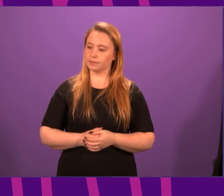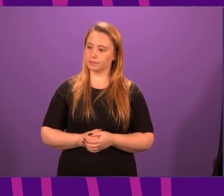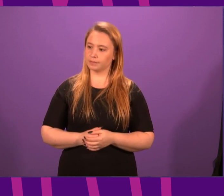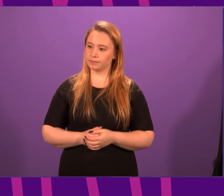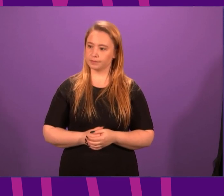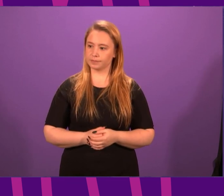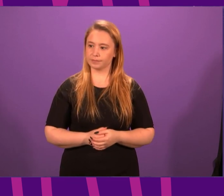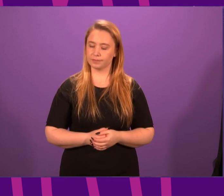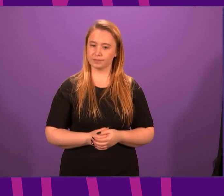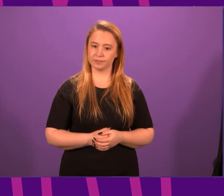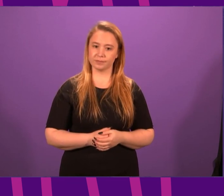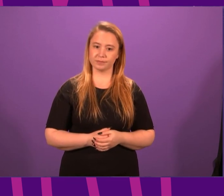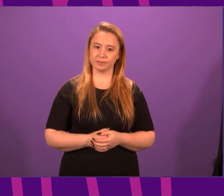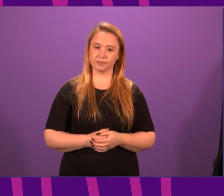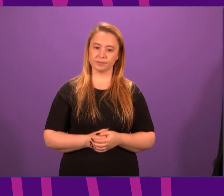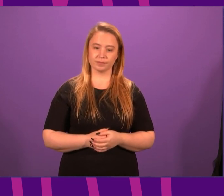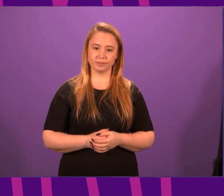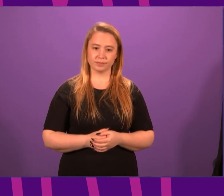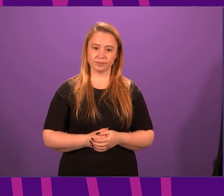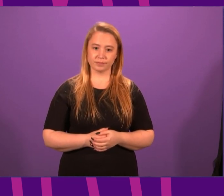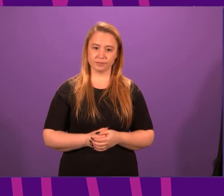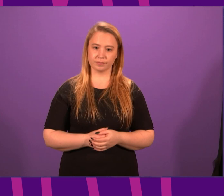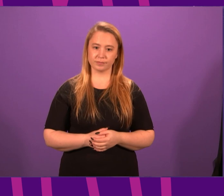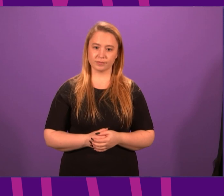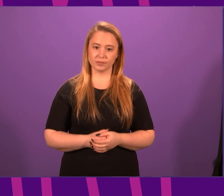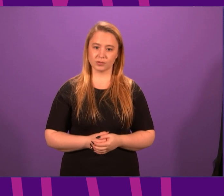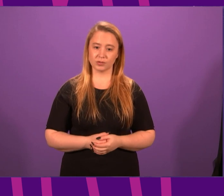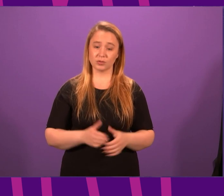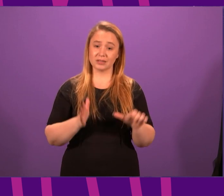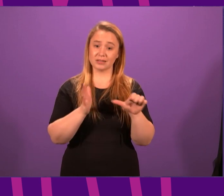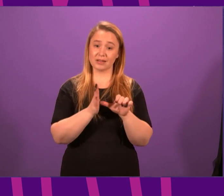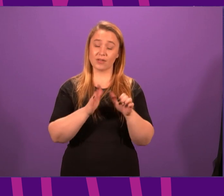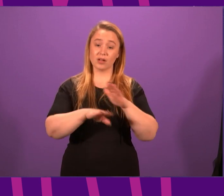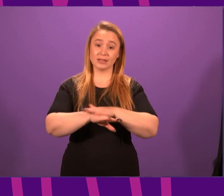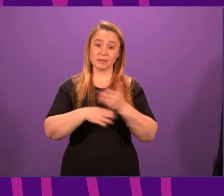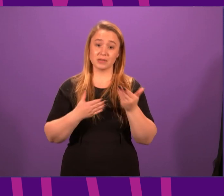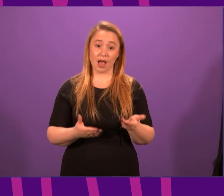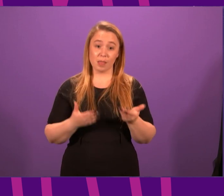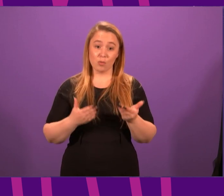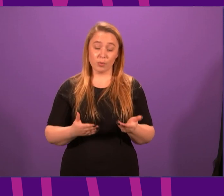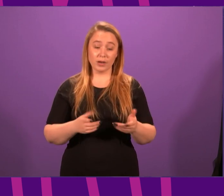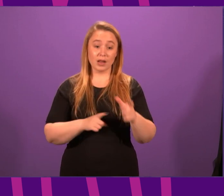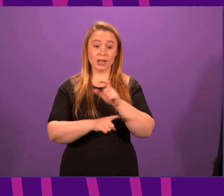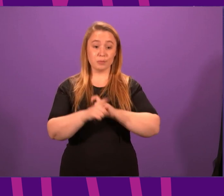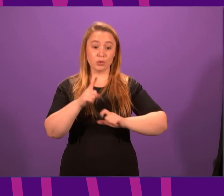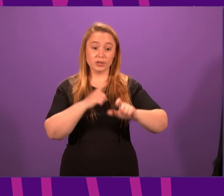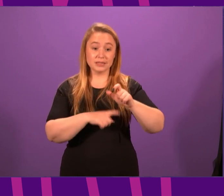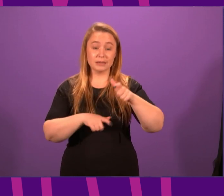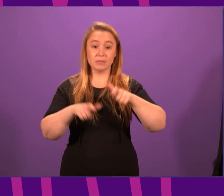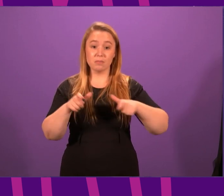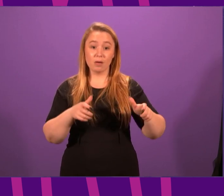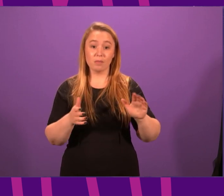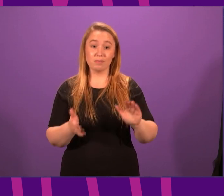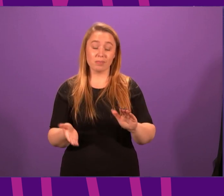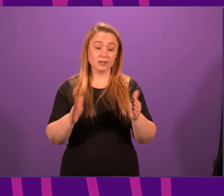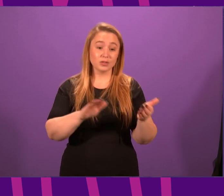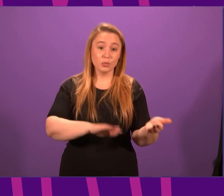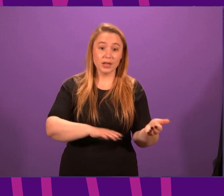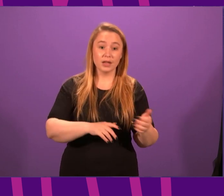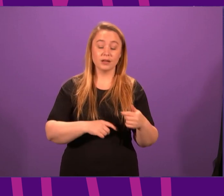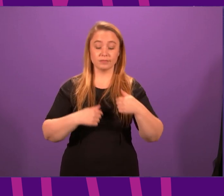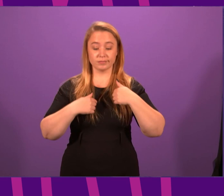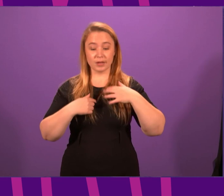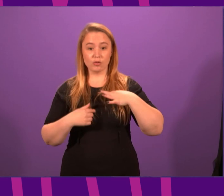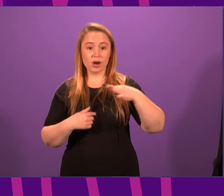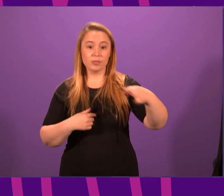Presiding Officer, we're all living through really difficult times. We've lost members of the communities we represent, friends